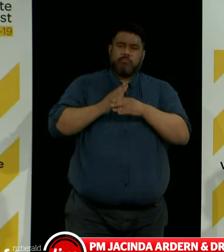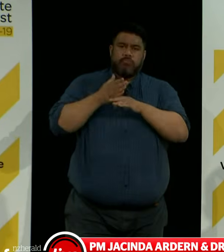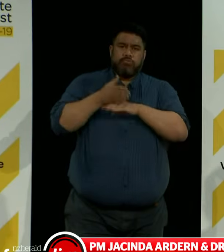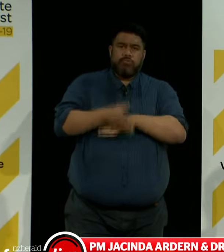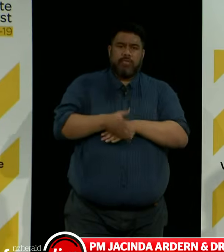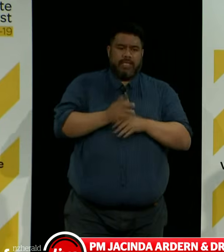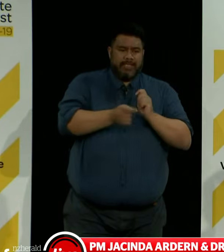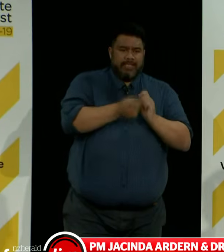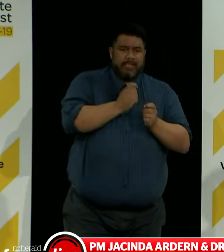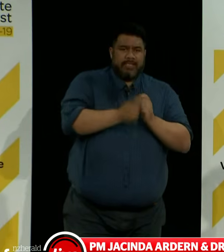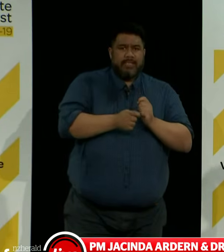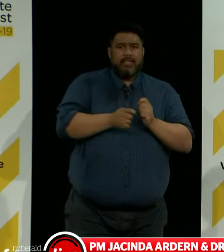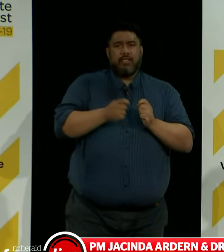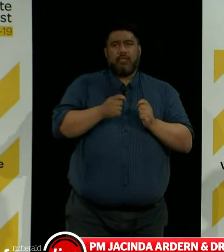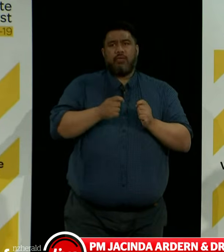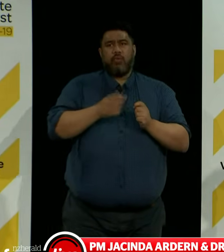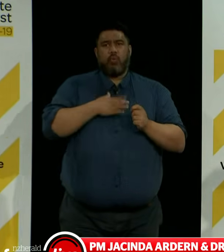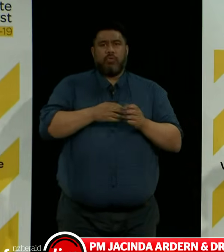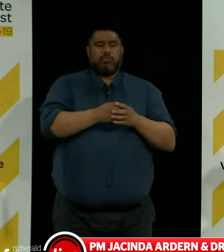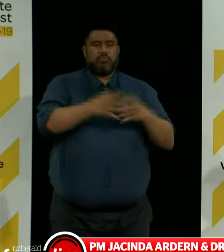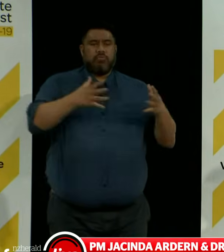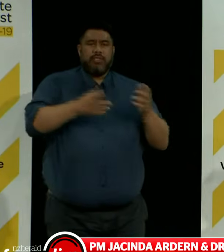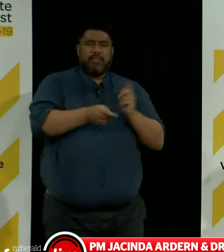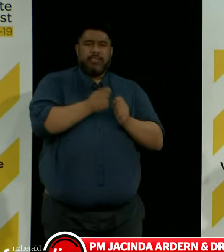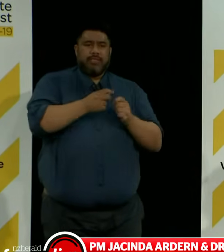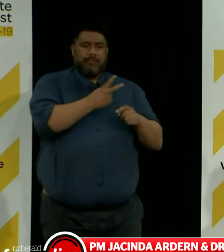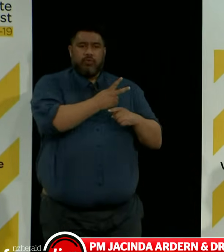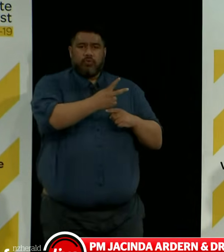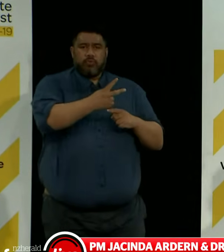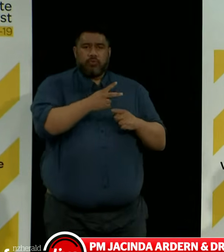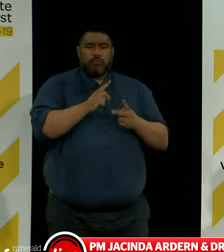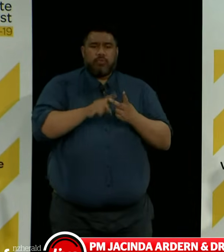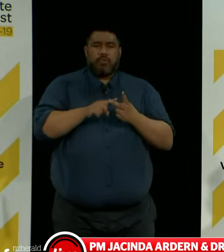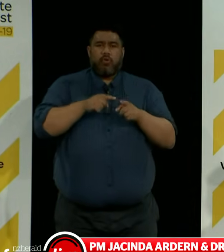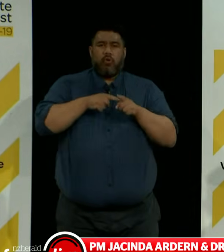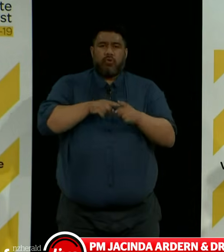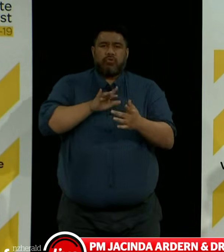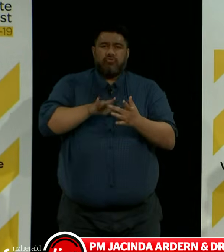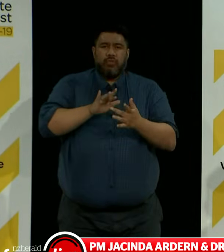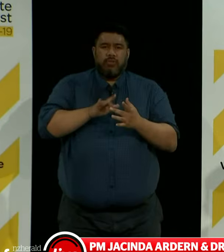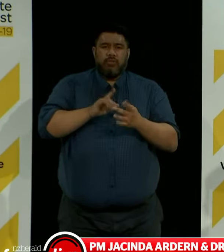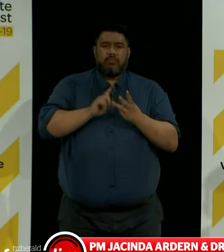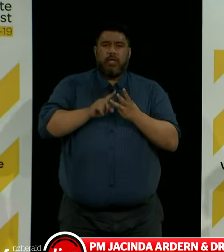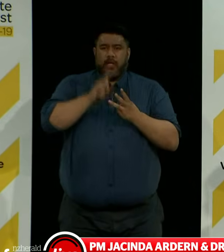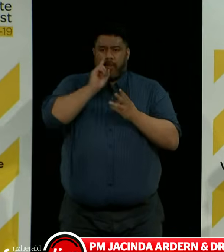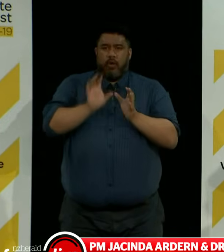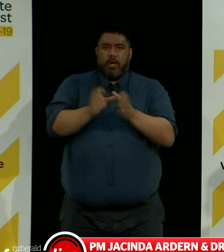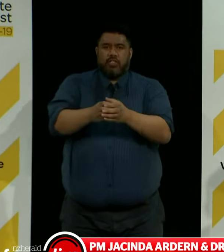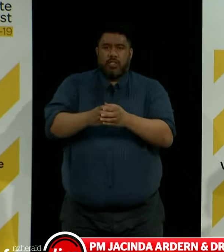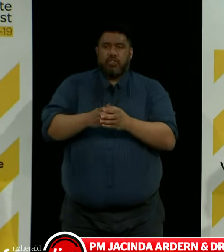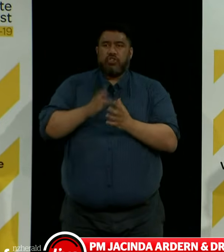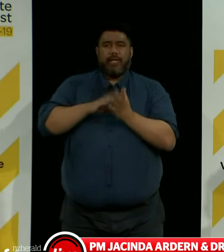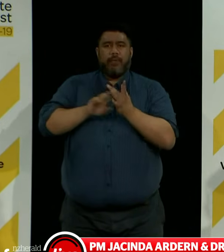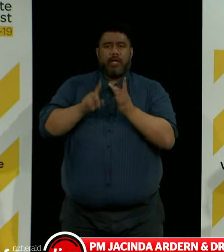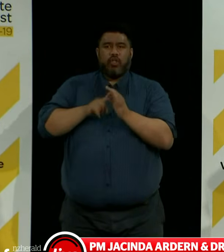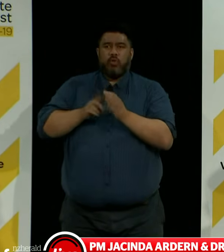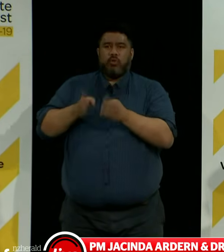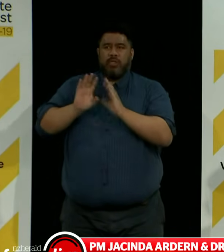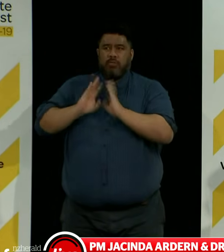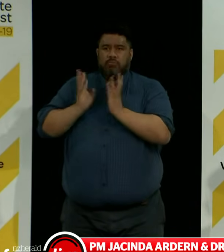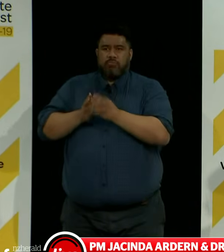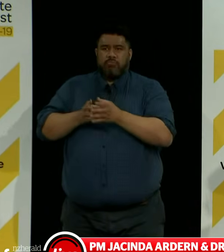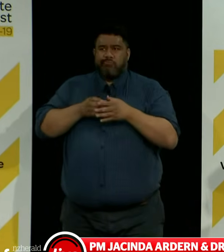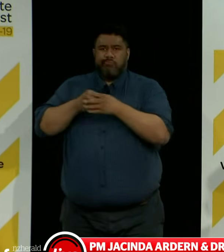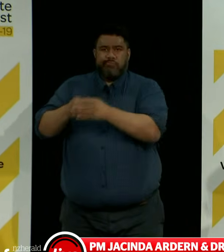into testing. We're aiming to increase our testing rates over coming 2 weeks, contact tracing and isolating and putting people into quarantine. That remains